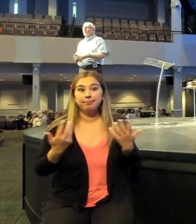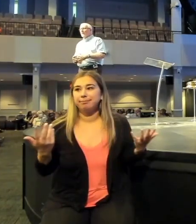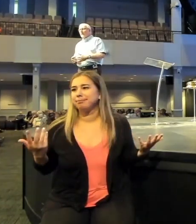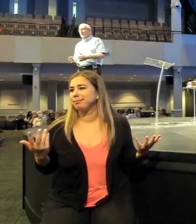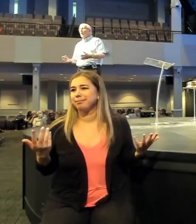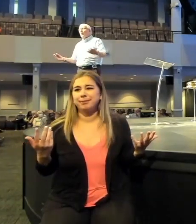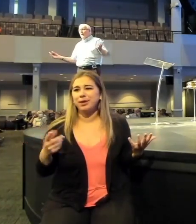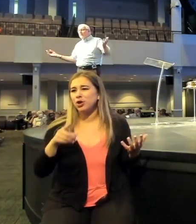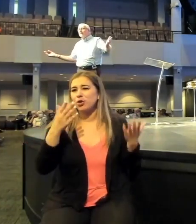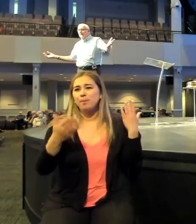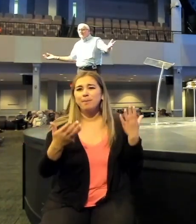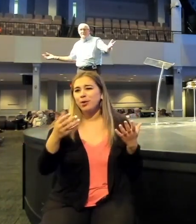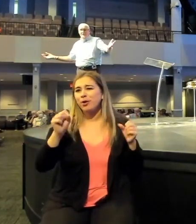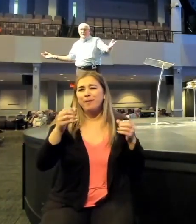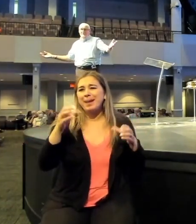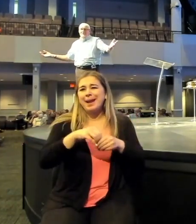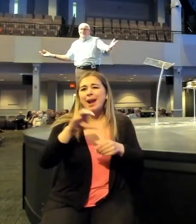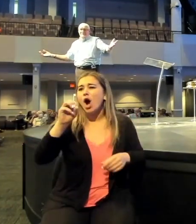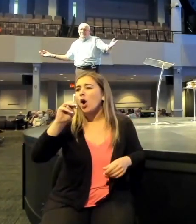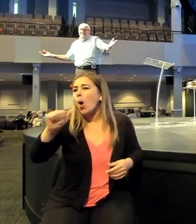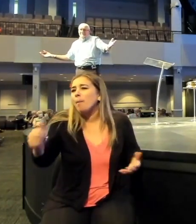you might as well have been in a coma, okay?